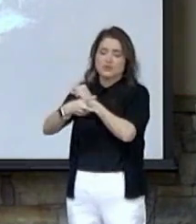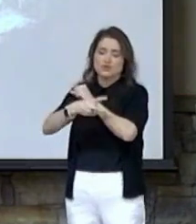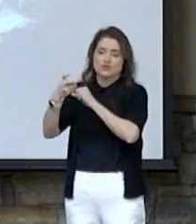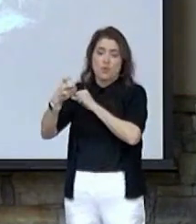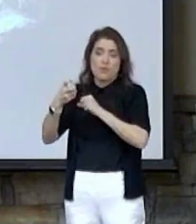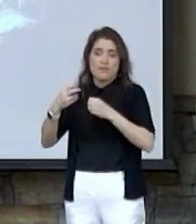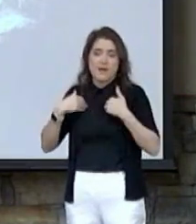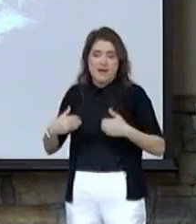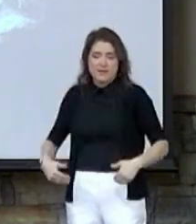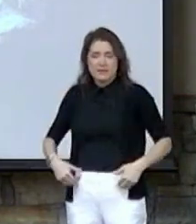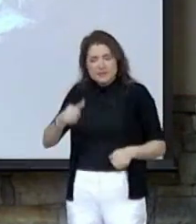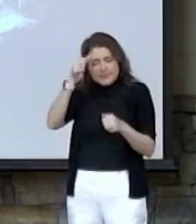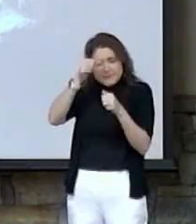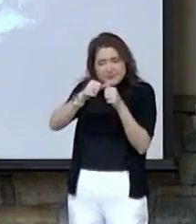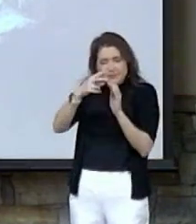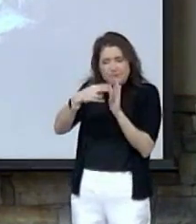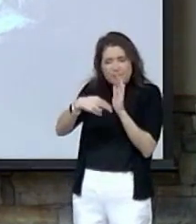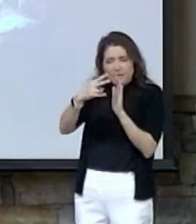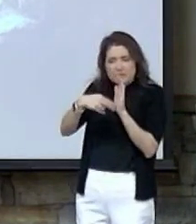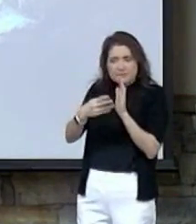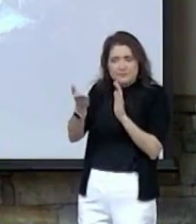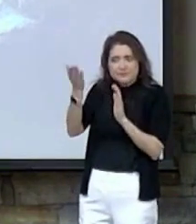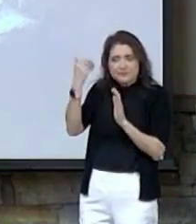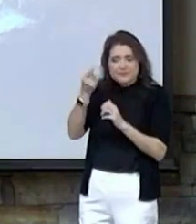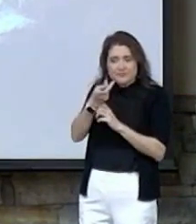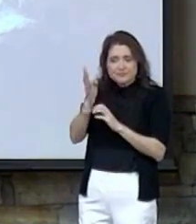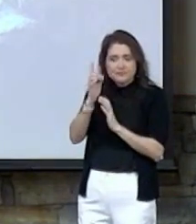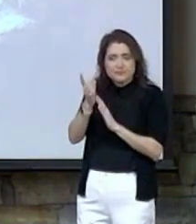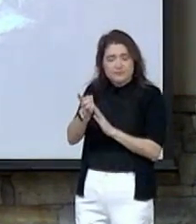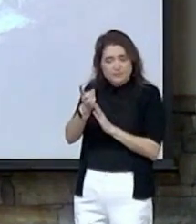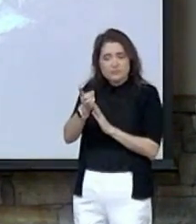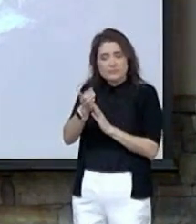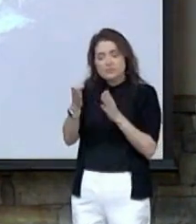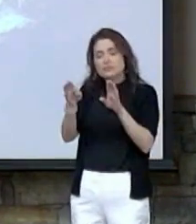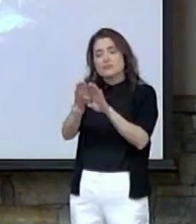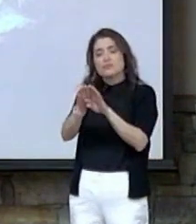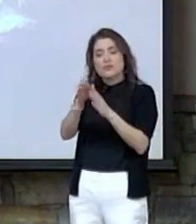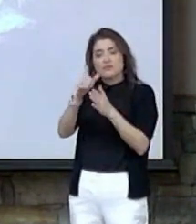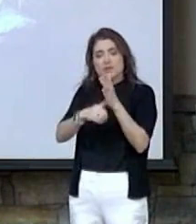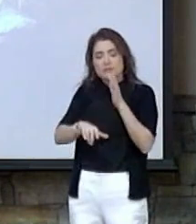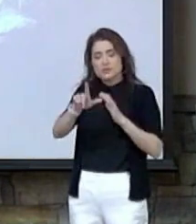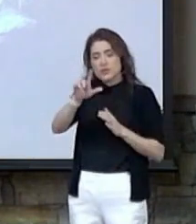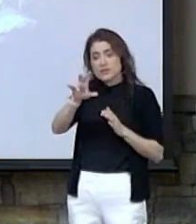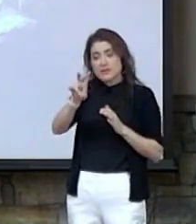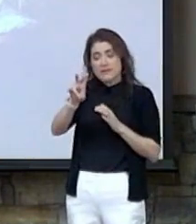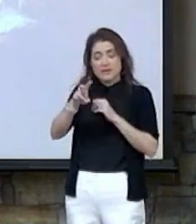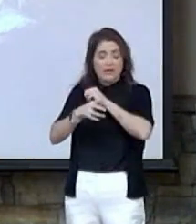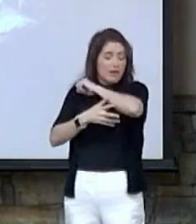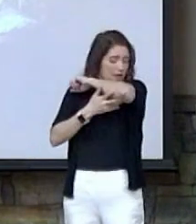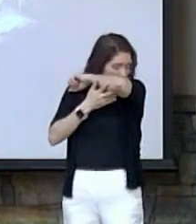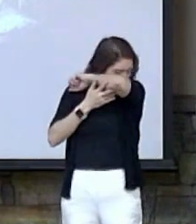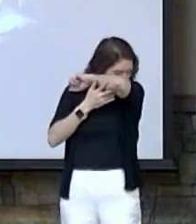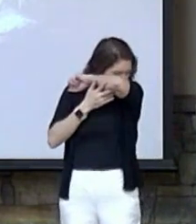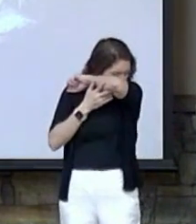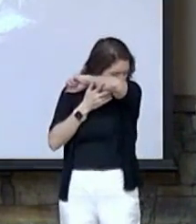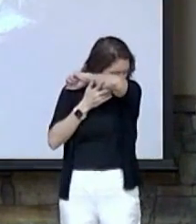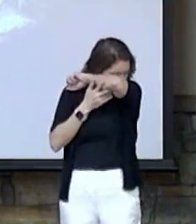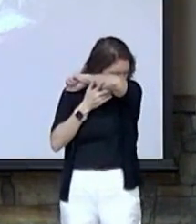Do you remember what we read just a moment ago at the close of chapter 27 of Matthew's gospel? Remember what